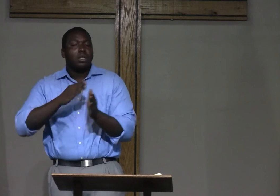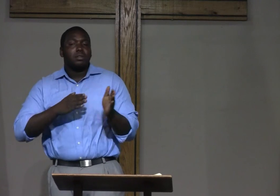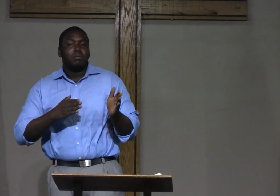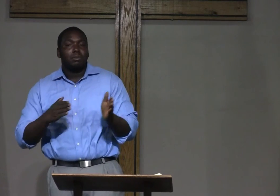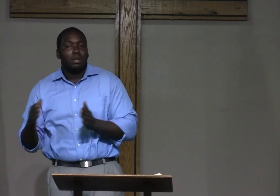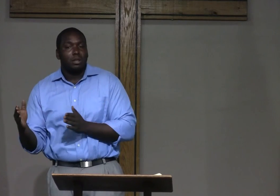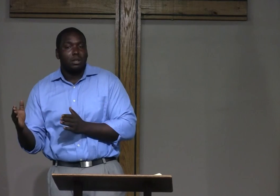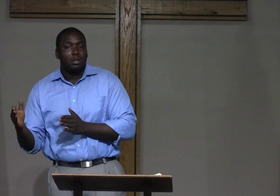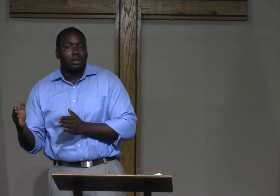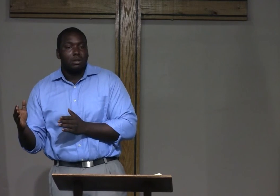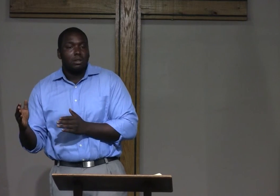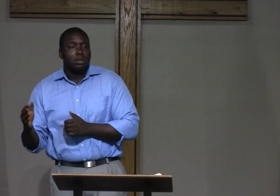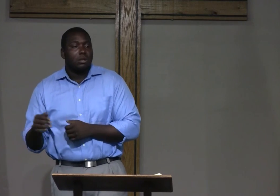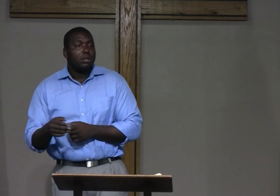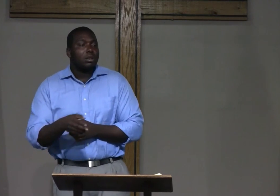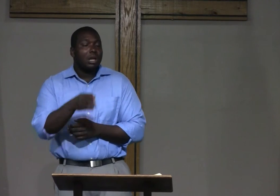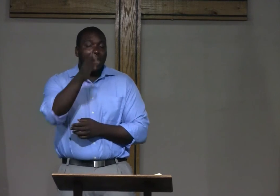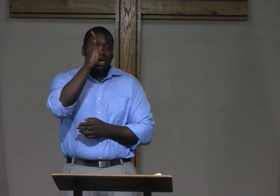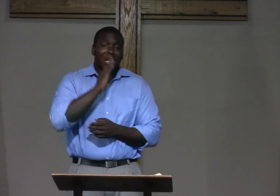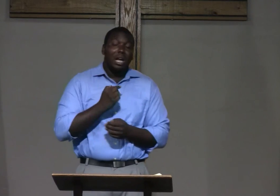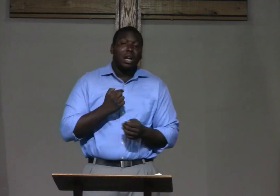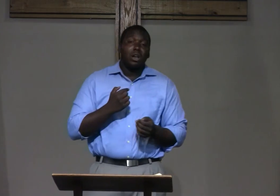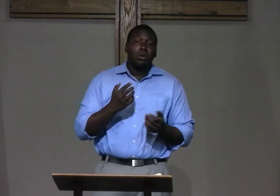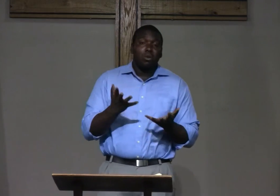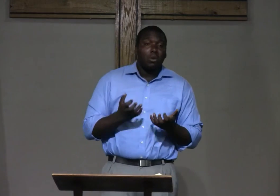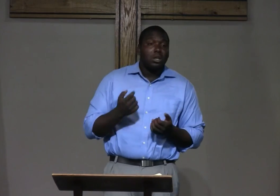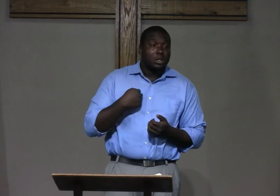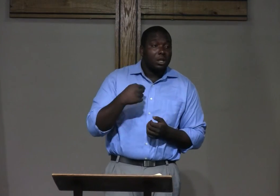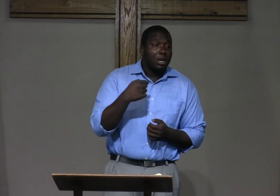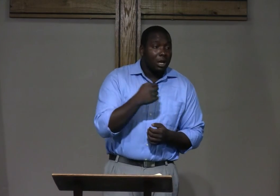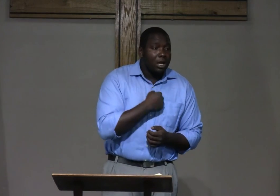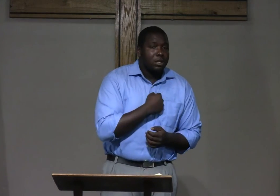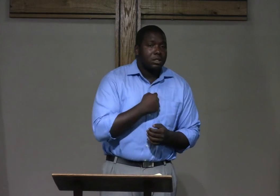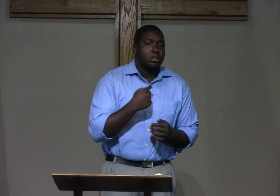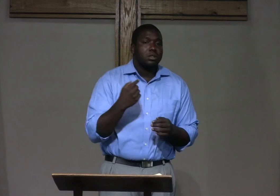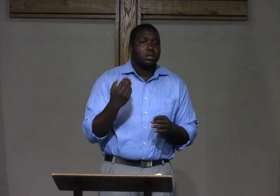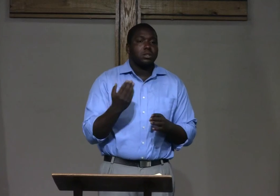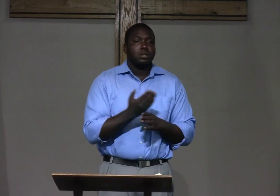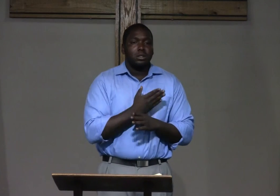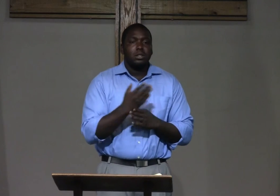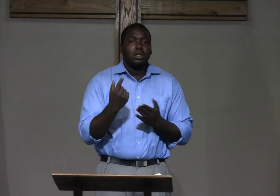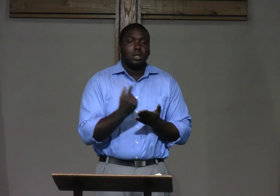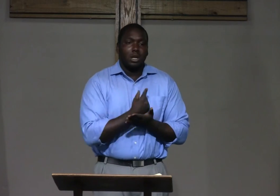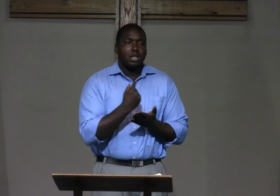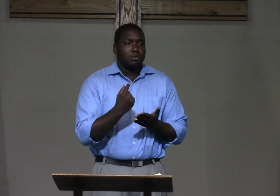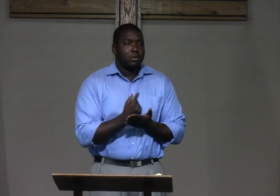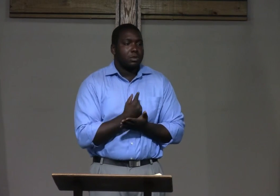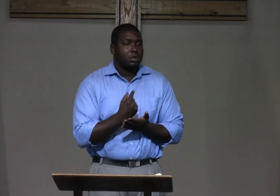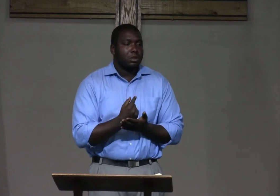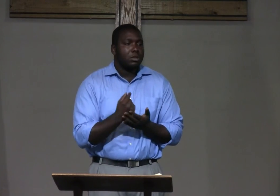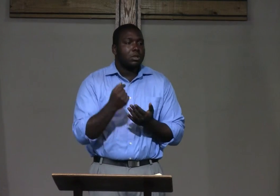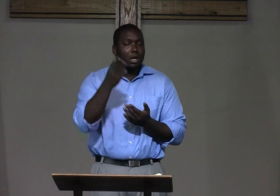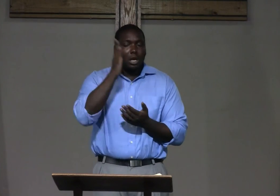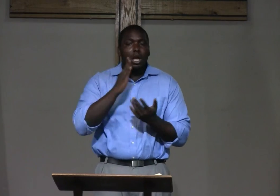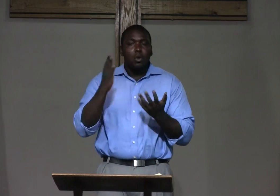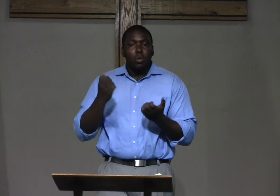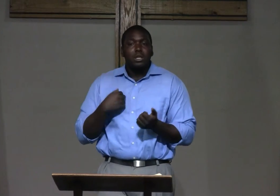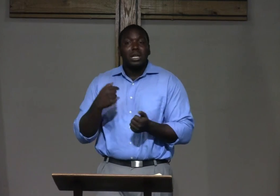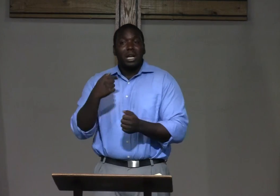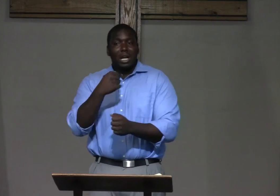But God has a will and God has a plan, and God knows that we're serving Him. And God wants us to share the gospel, even if we don't